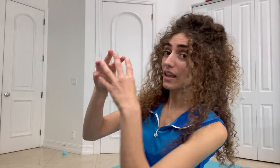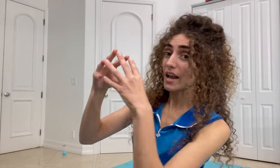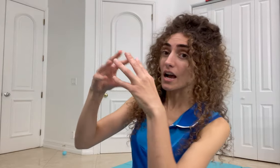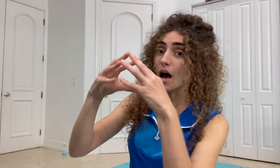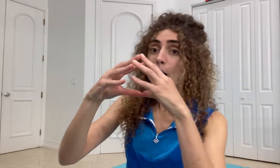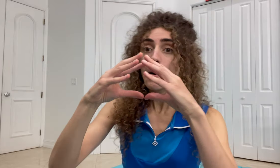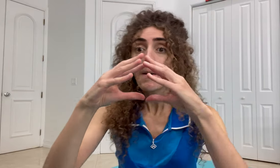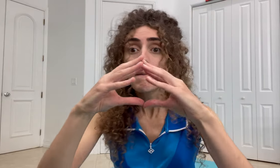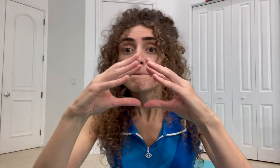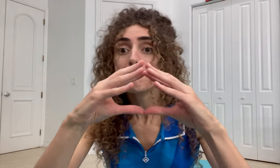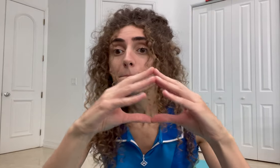like a